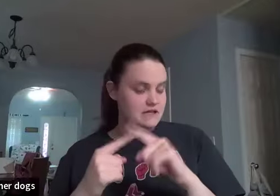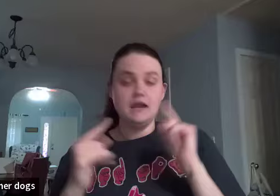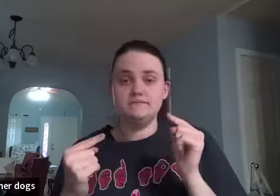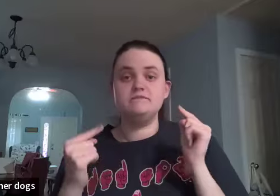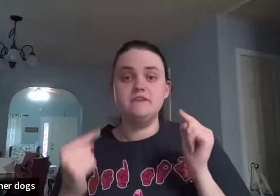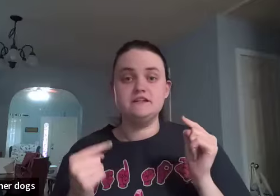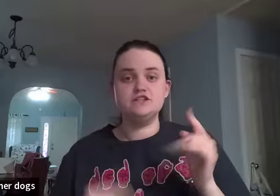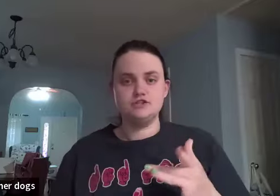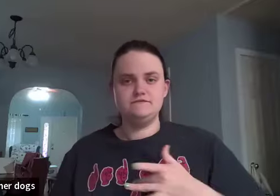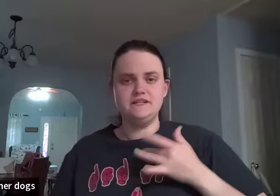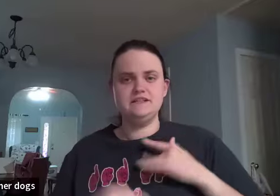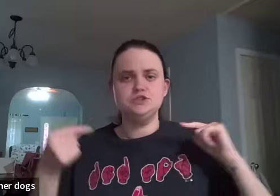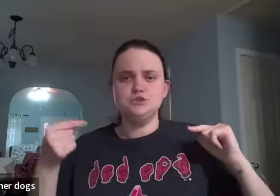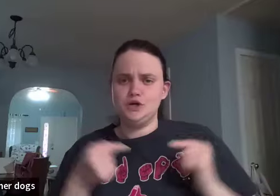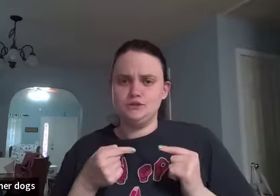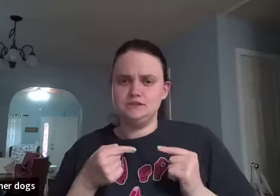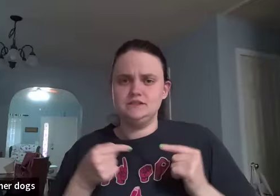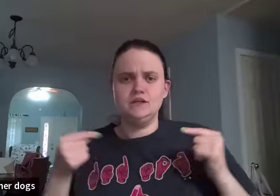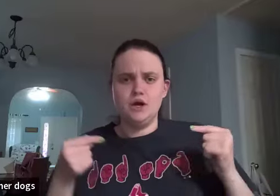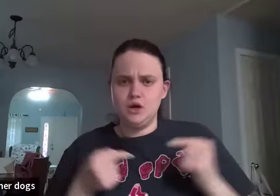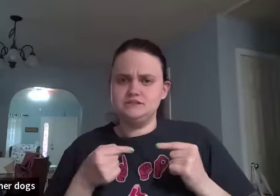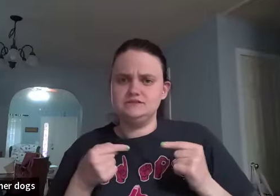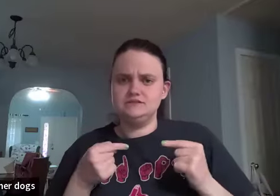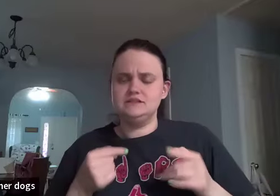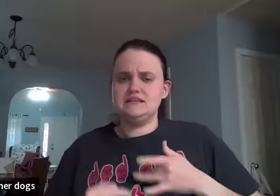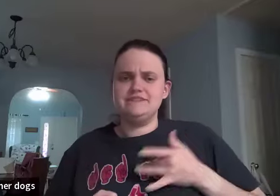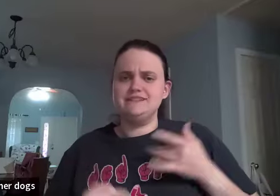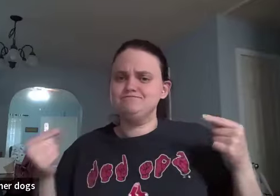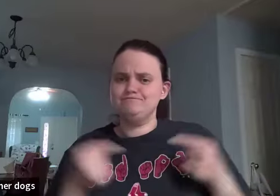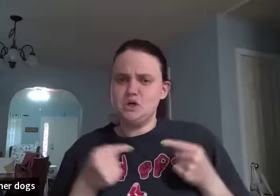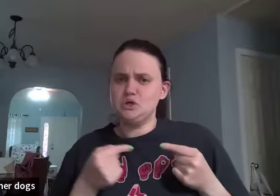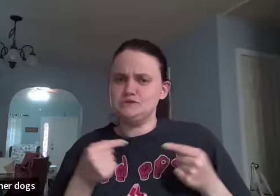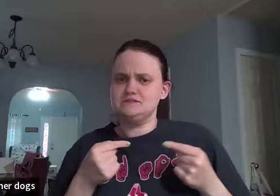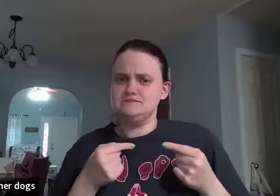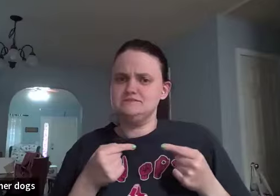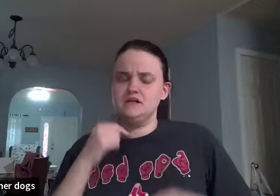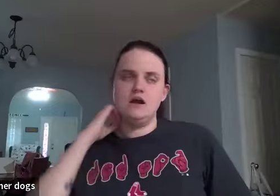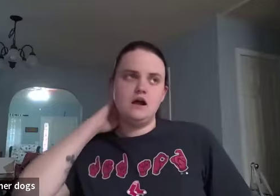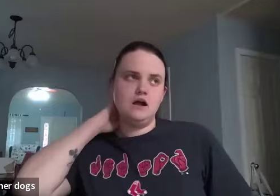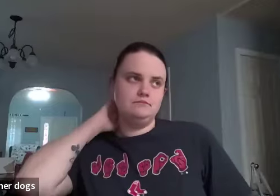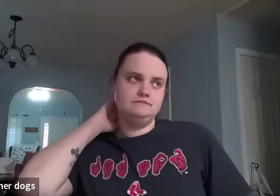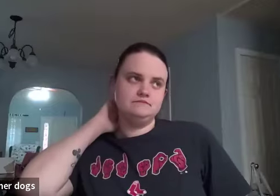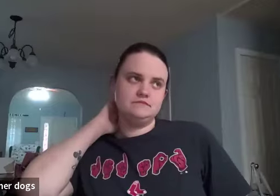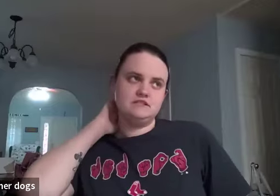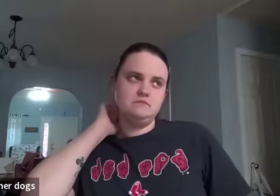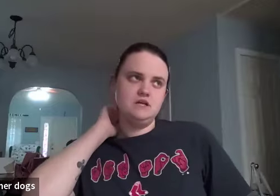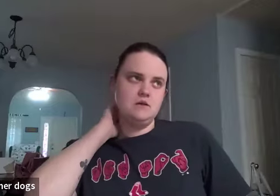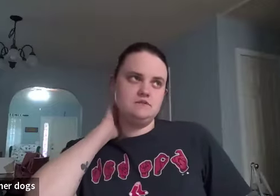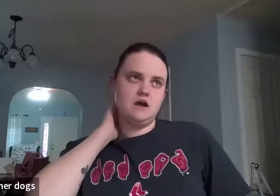saying, hurt, feelings hurt. So feelings hurt, hurt. It's like feeling hurt. Um, Sometimes